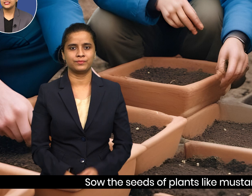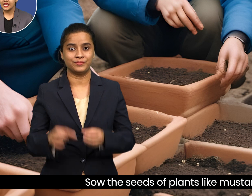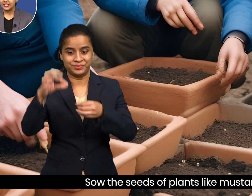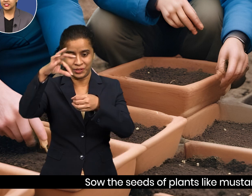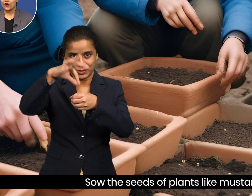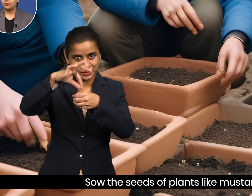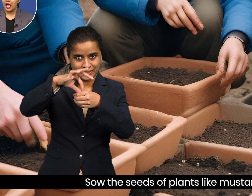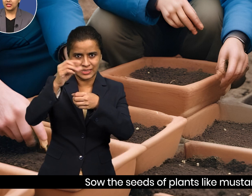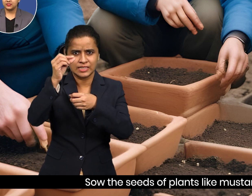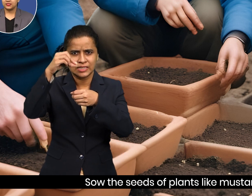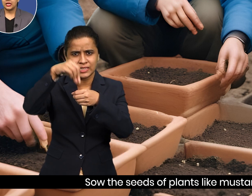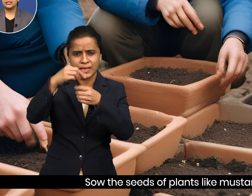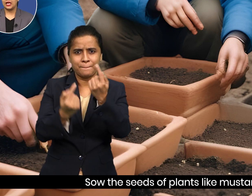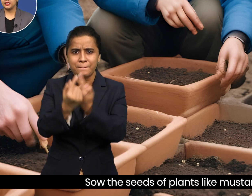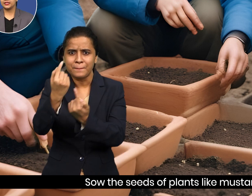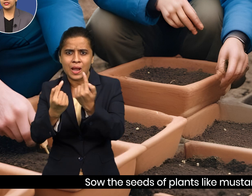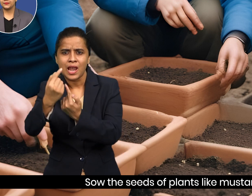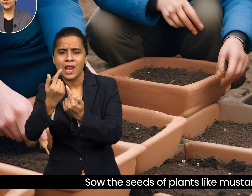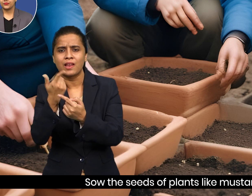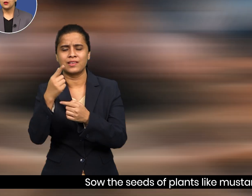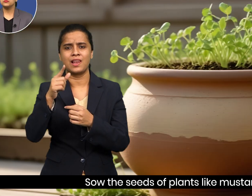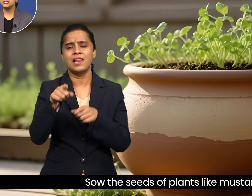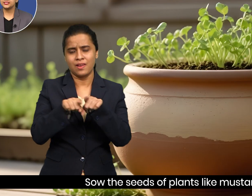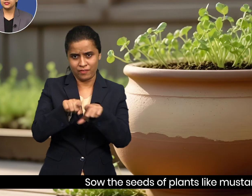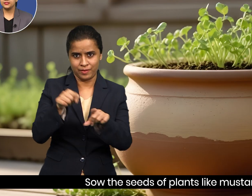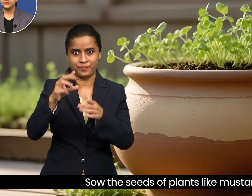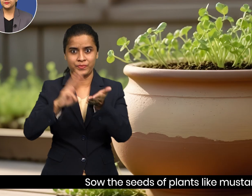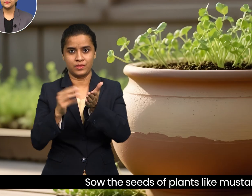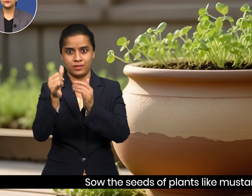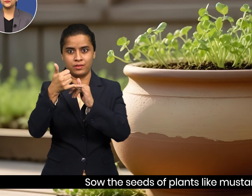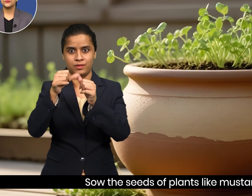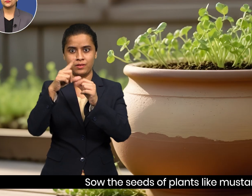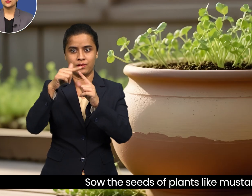Sow the seeds of plants like mustard,